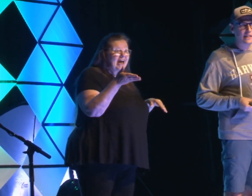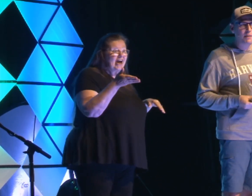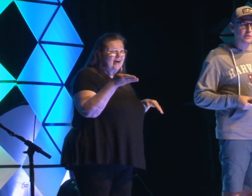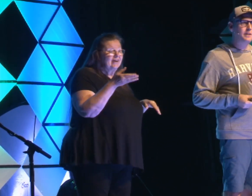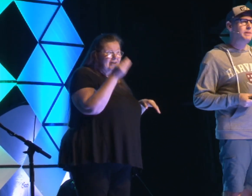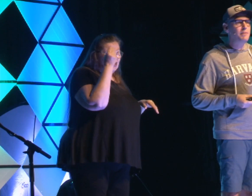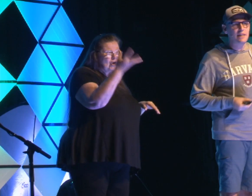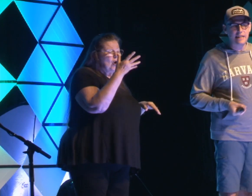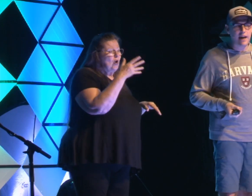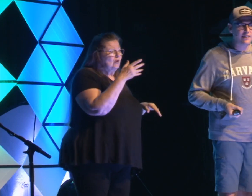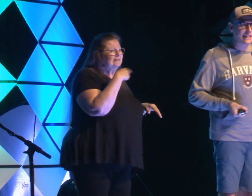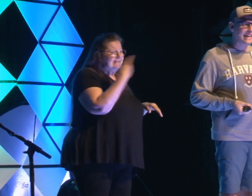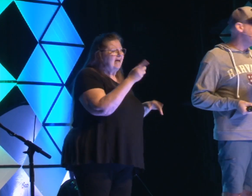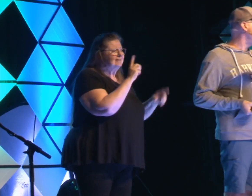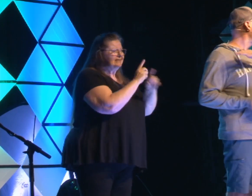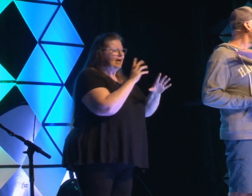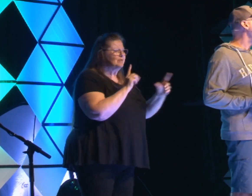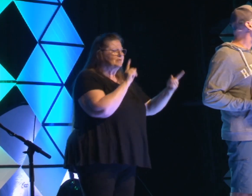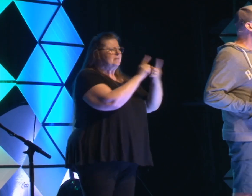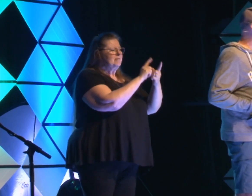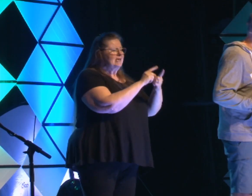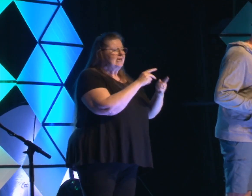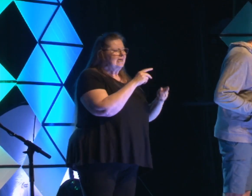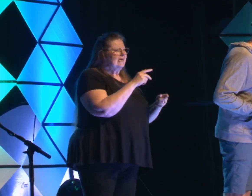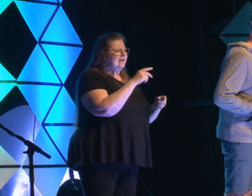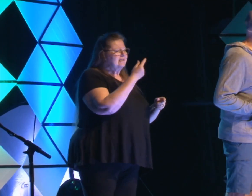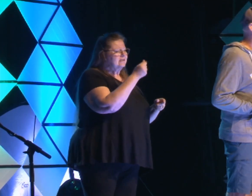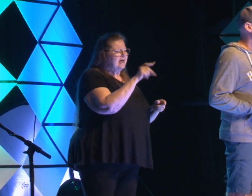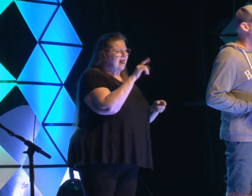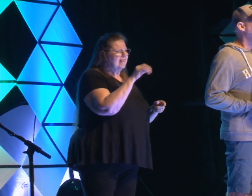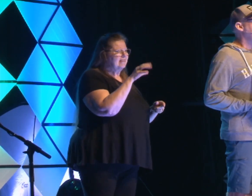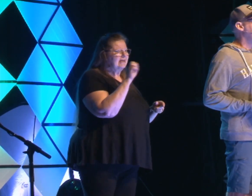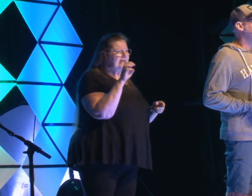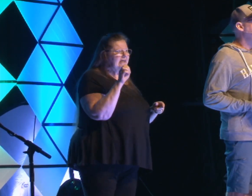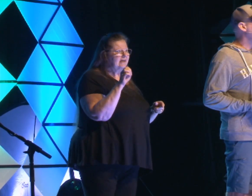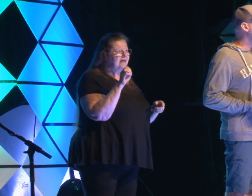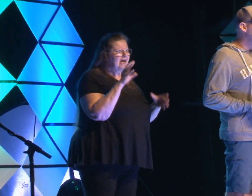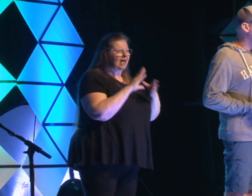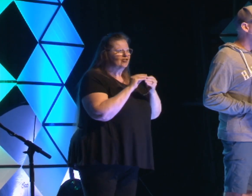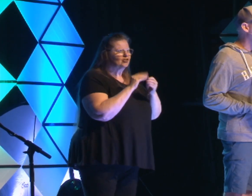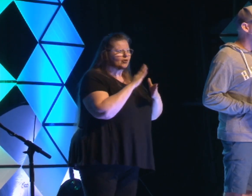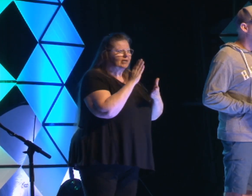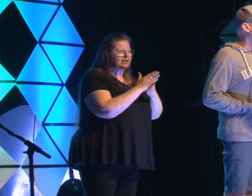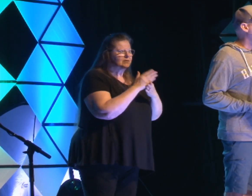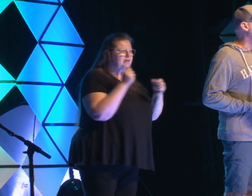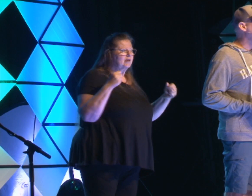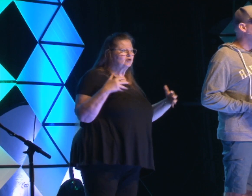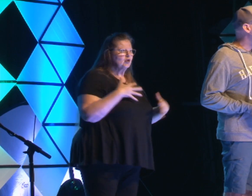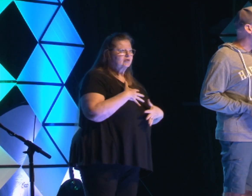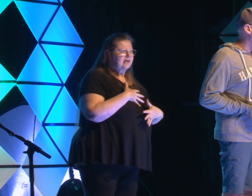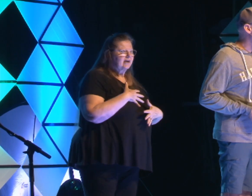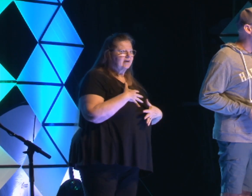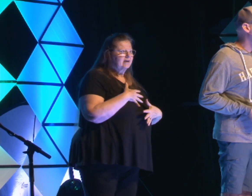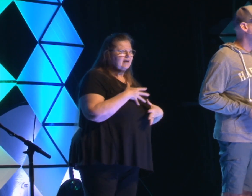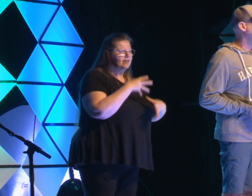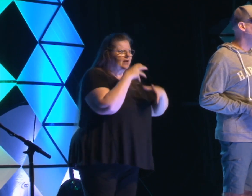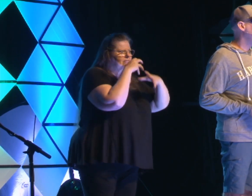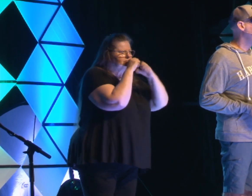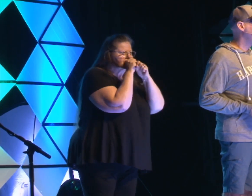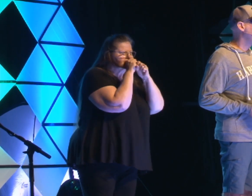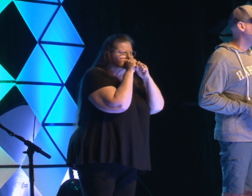tell the disciples to meet me in Galilee. And the story ends like this. But they were so scared and they didn't tell